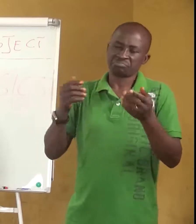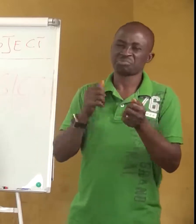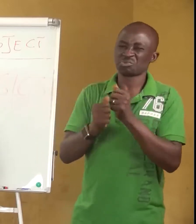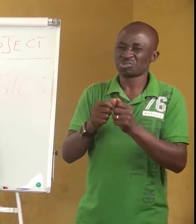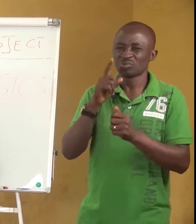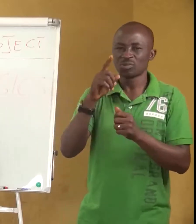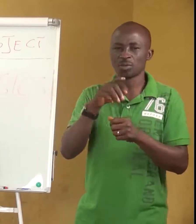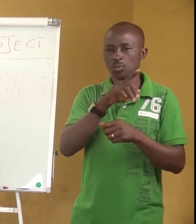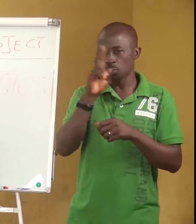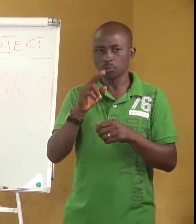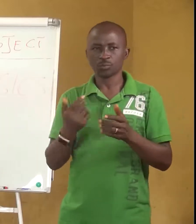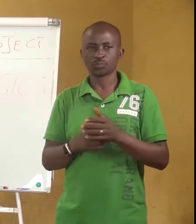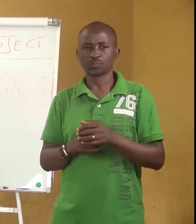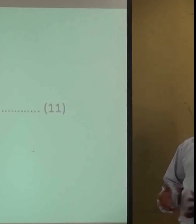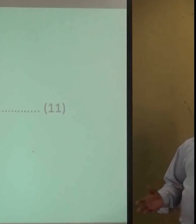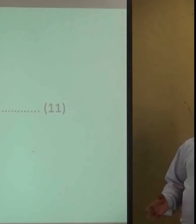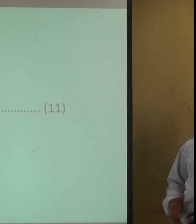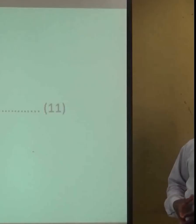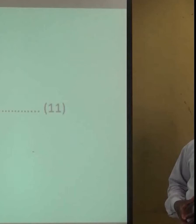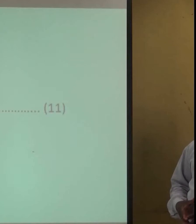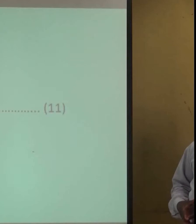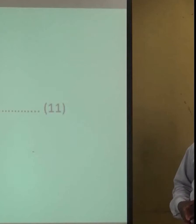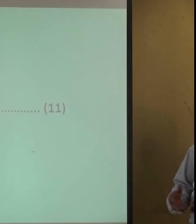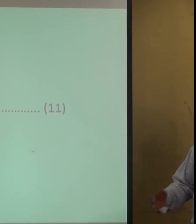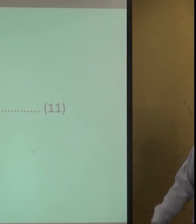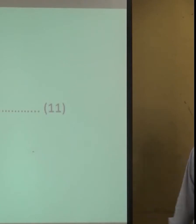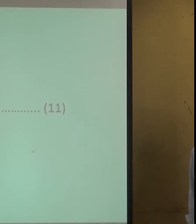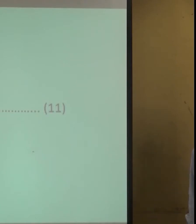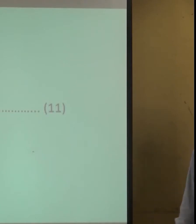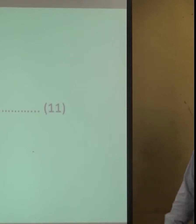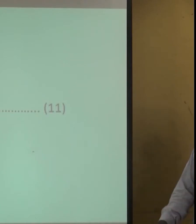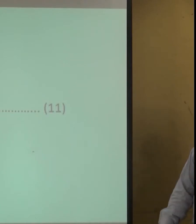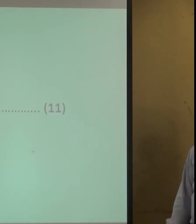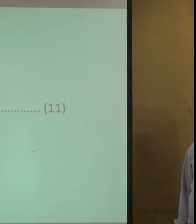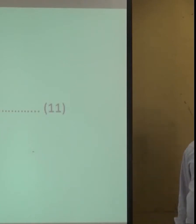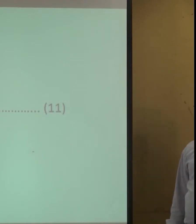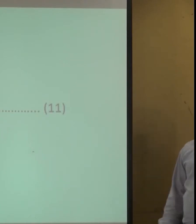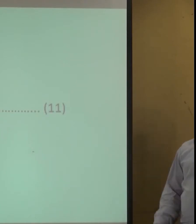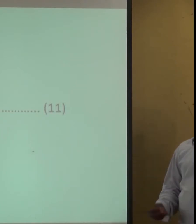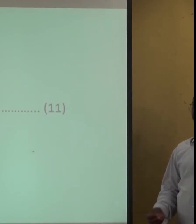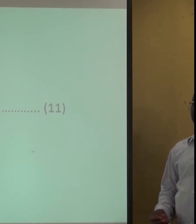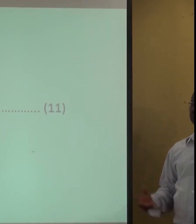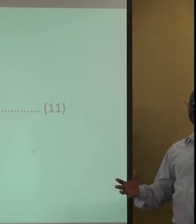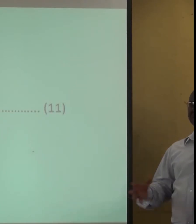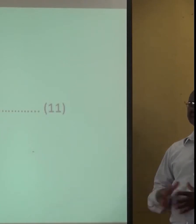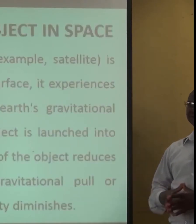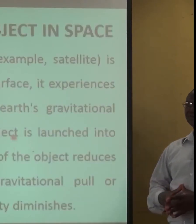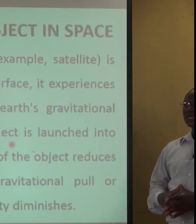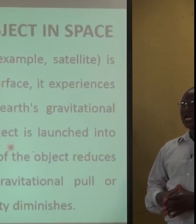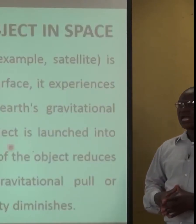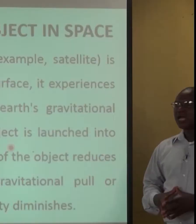use. And so, with what we have treated so far, he also went on lastly to discuss about the weight of object in